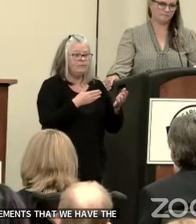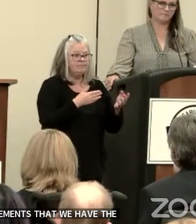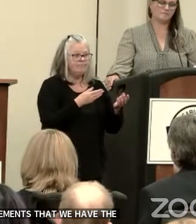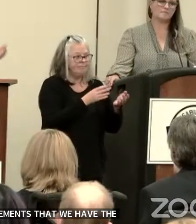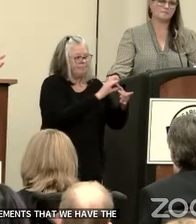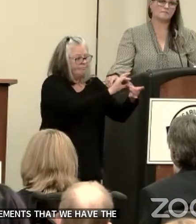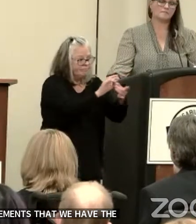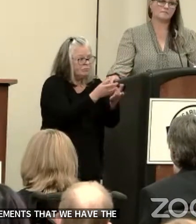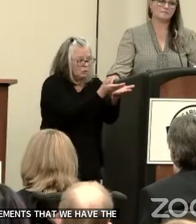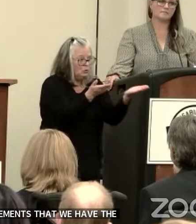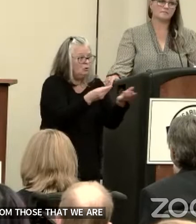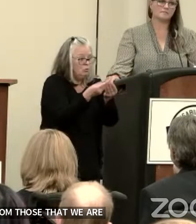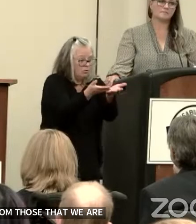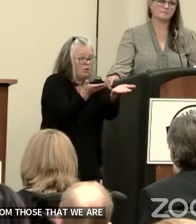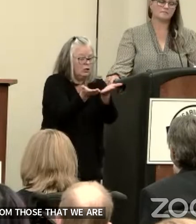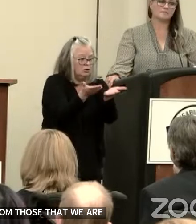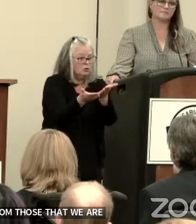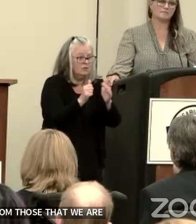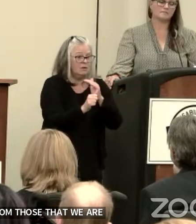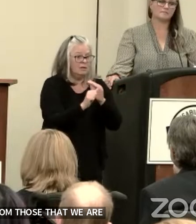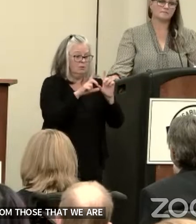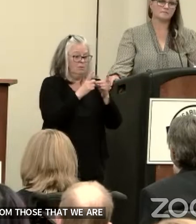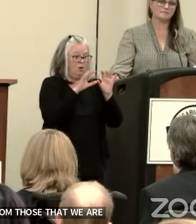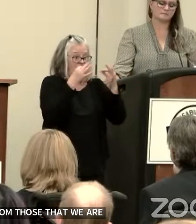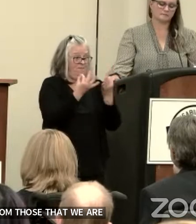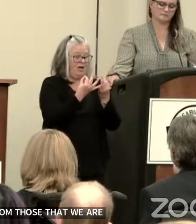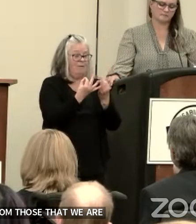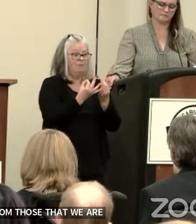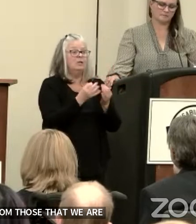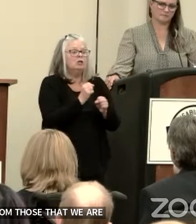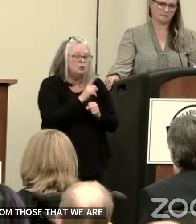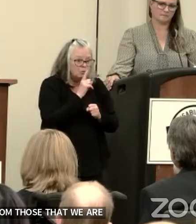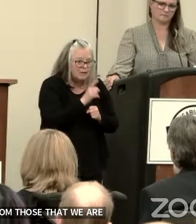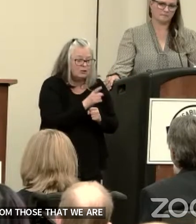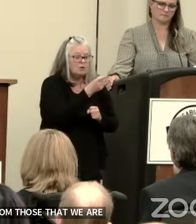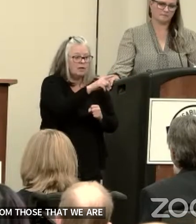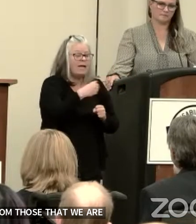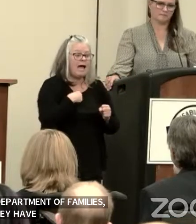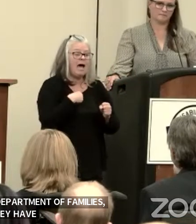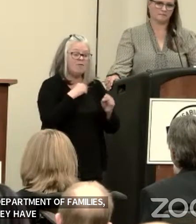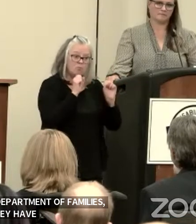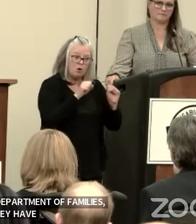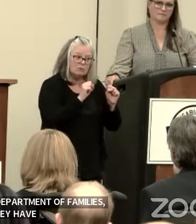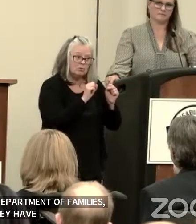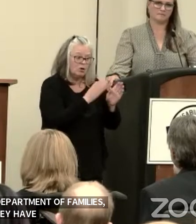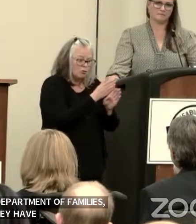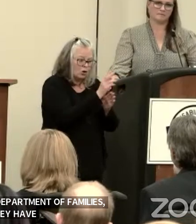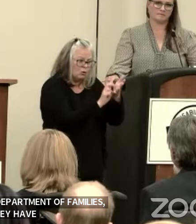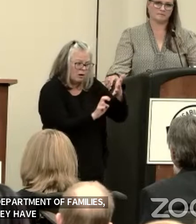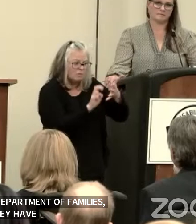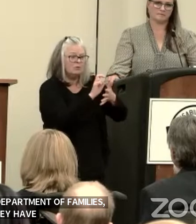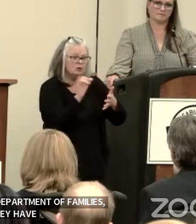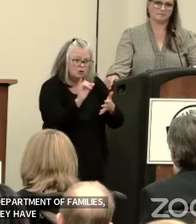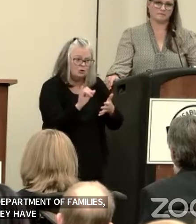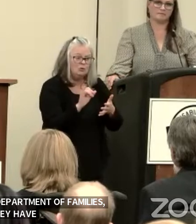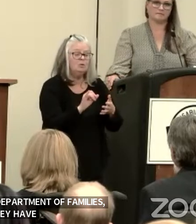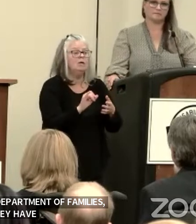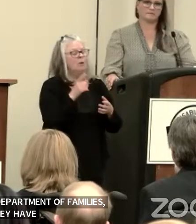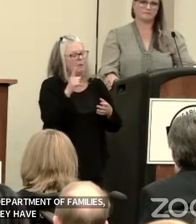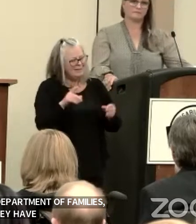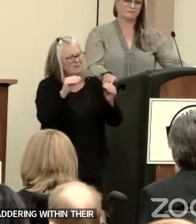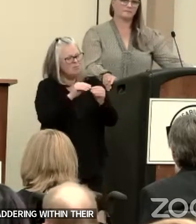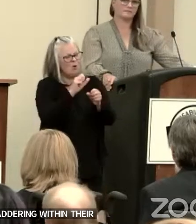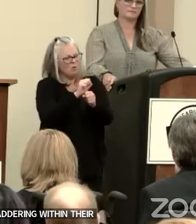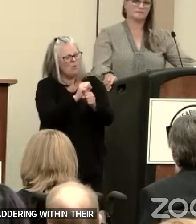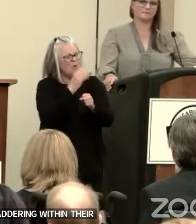Department of Families, ensuring that they have an opportunity for career laddering within their entities. But we know more work needs to be done, and we're committed to